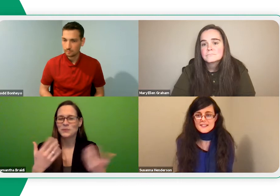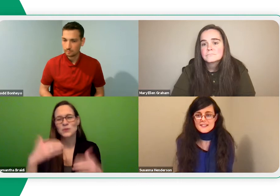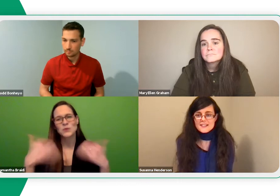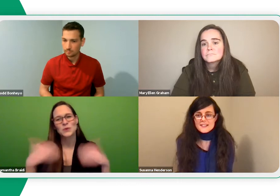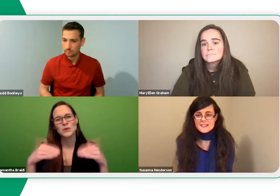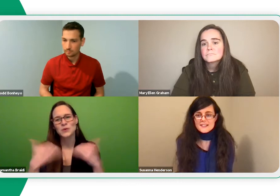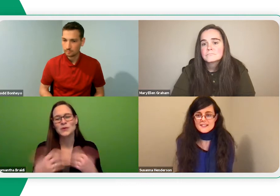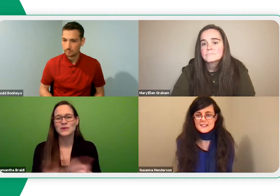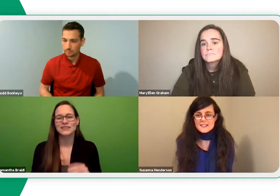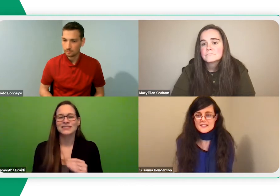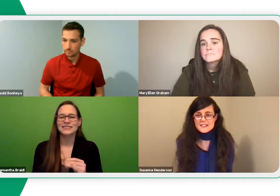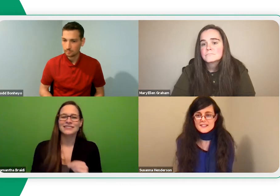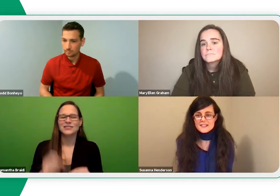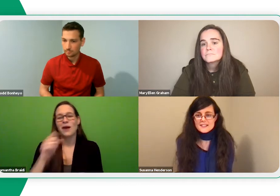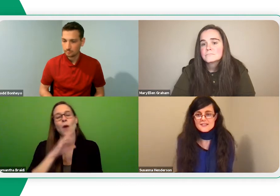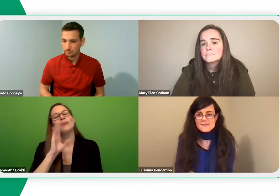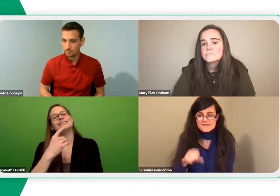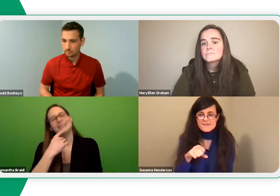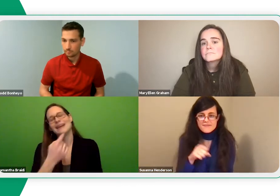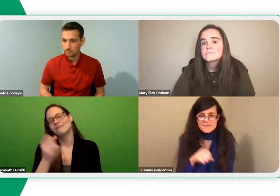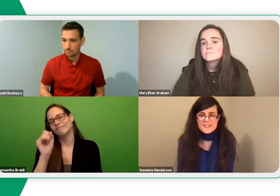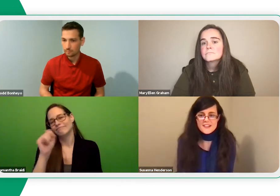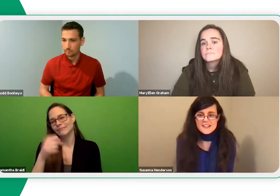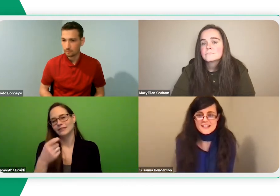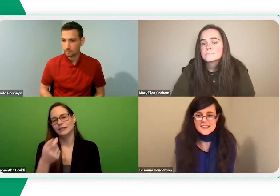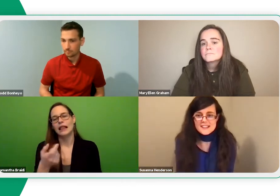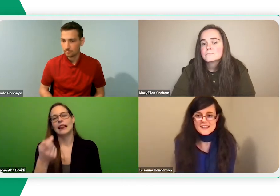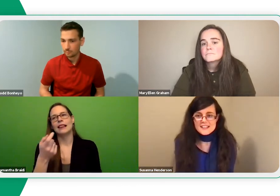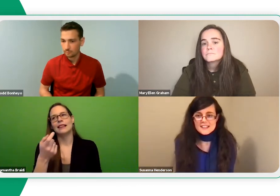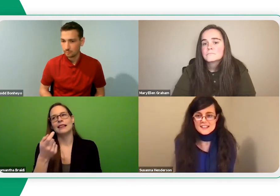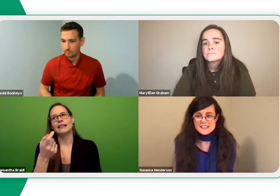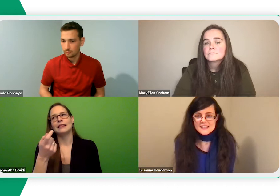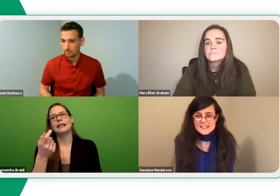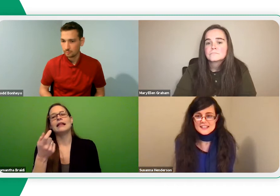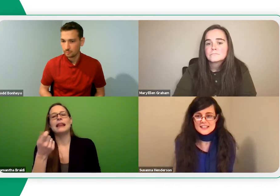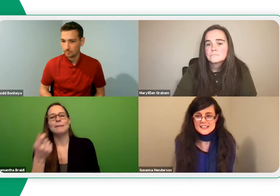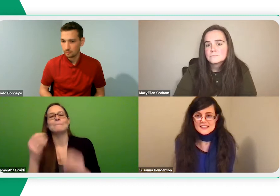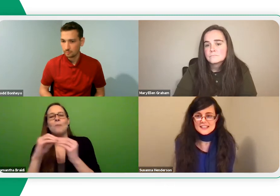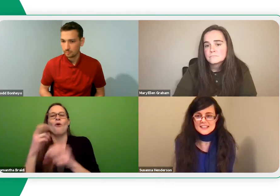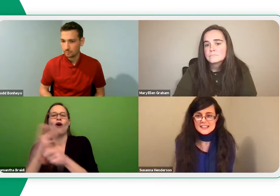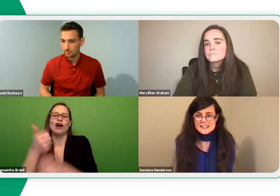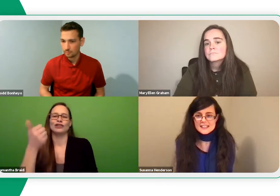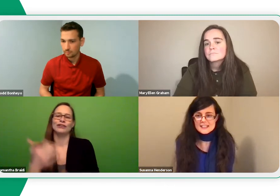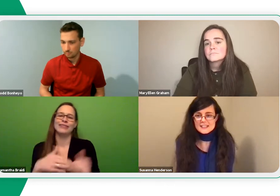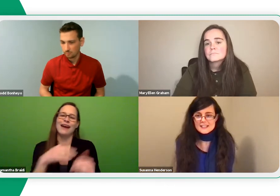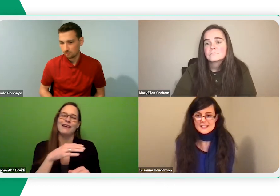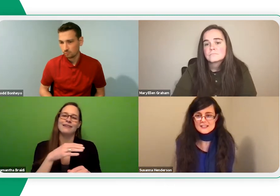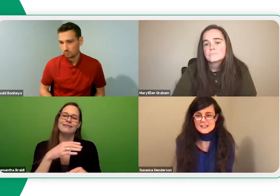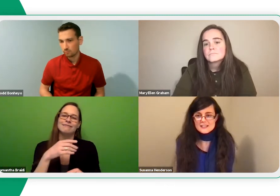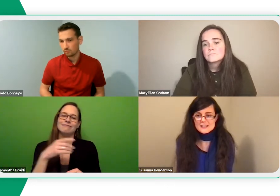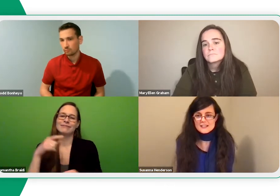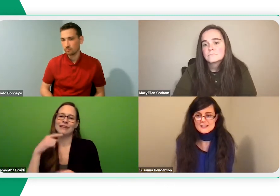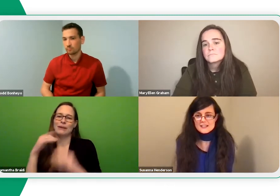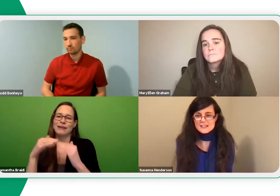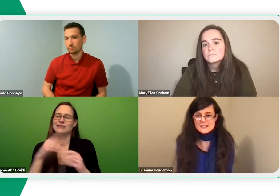use sign language. There might not be any conversation at home. And that's a huge impact. So I would say